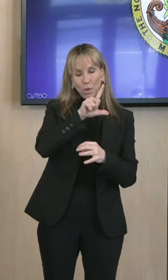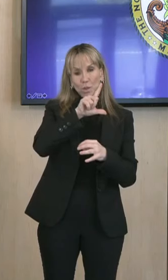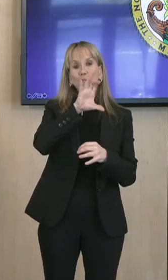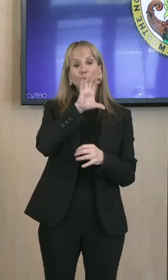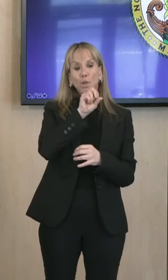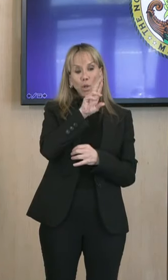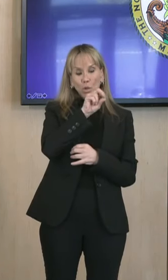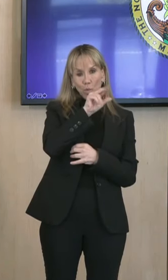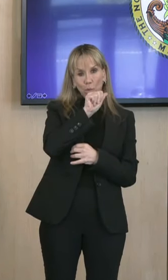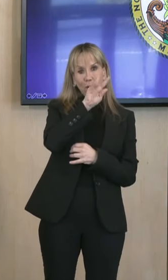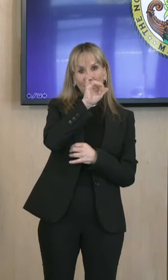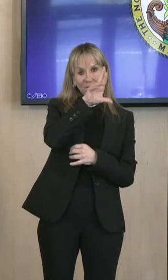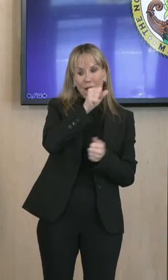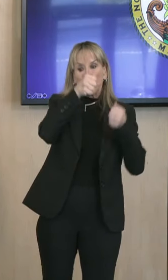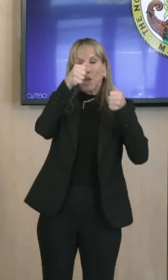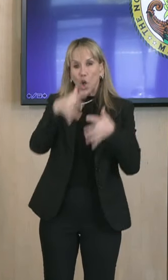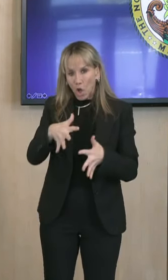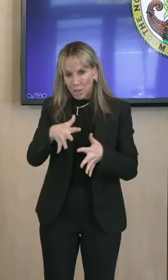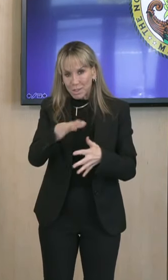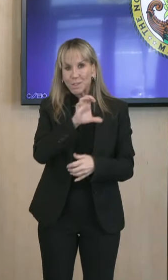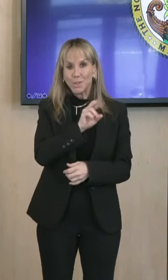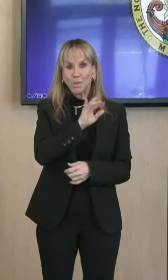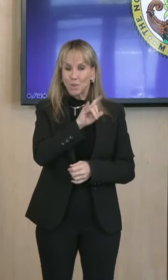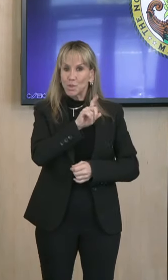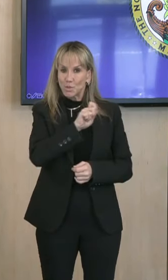causing COVID-19, has resulted in over